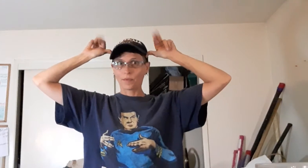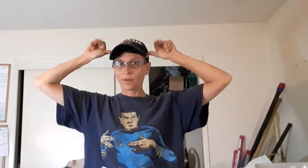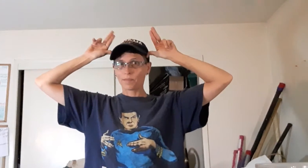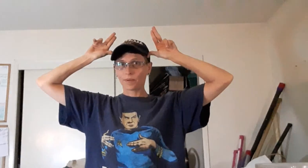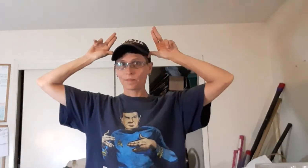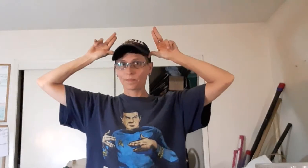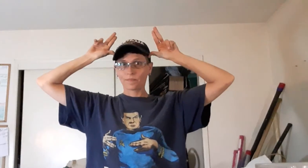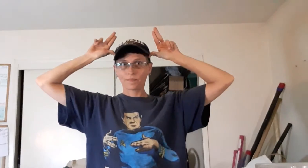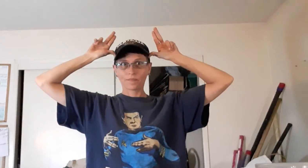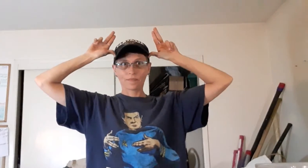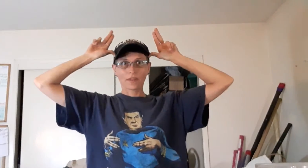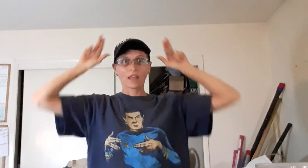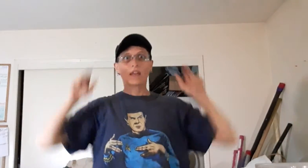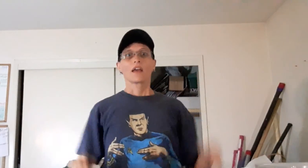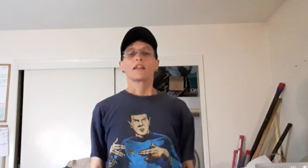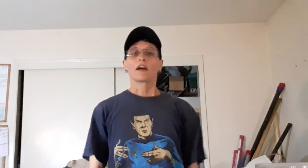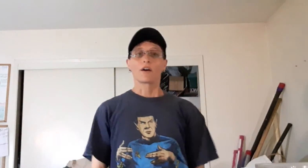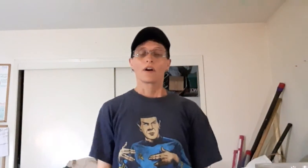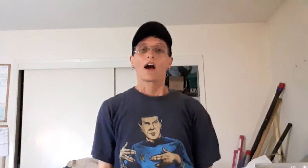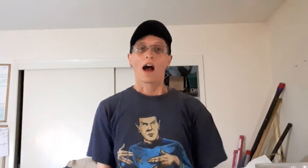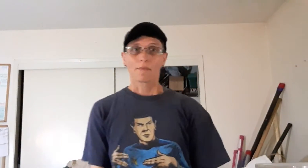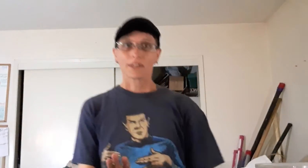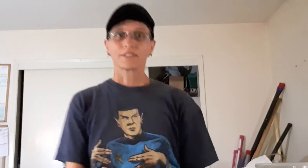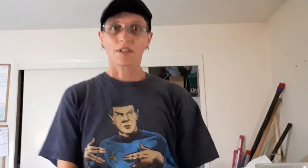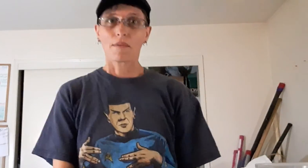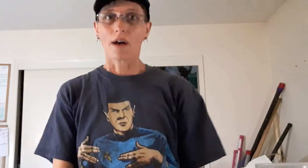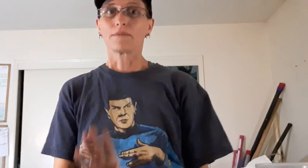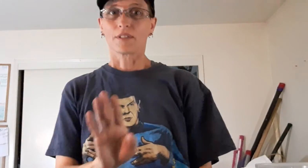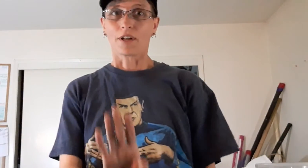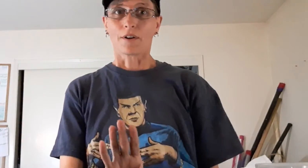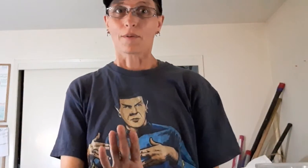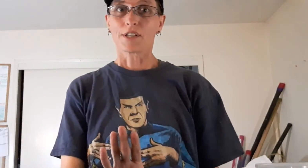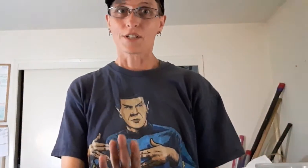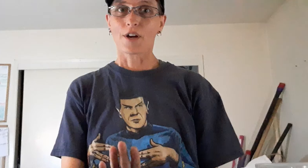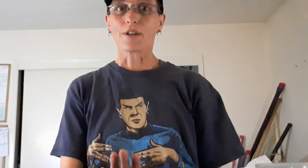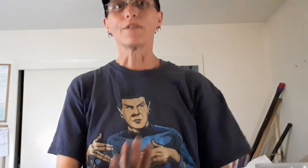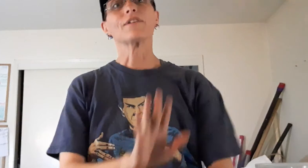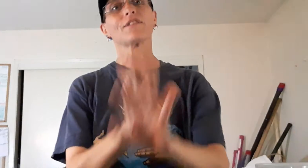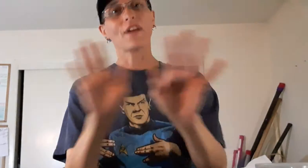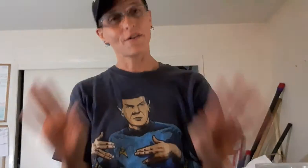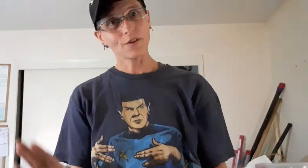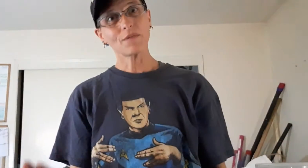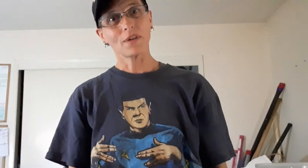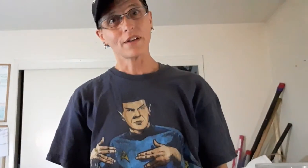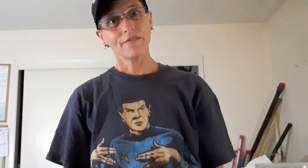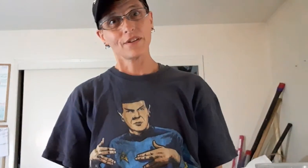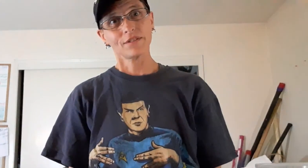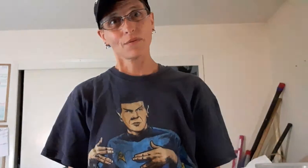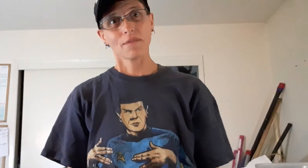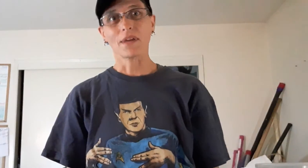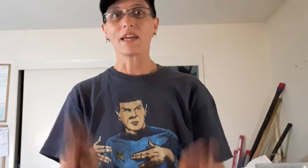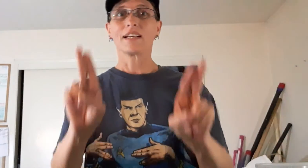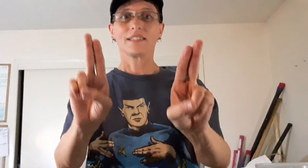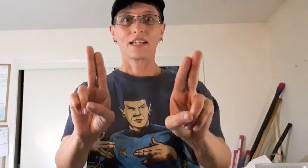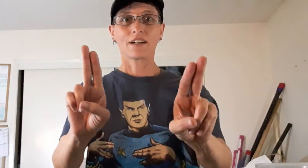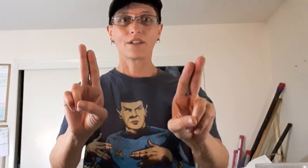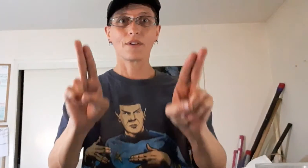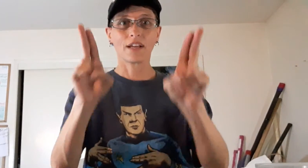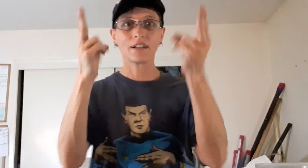weep. Now, I mixed them up, so here I'm going to show you. So now you can be confused with me. See our 2 ears?